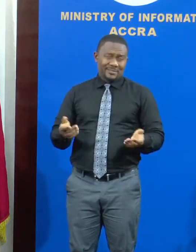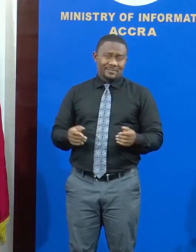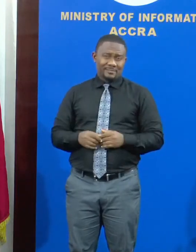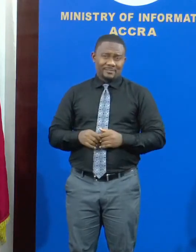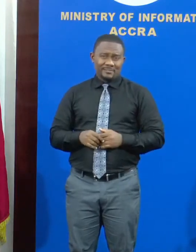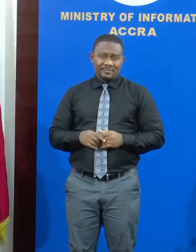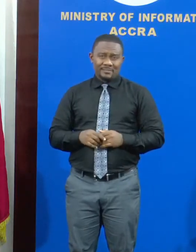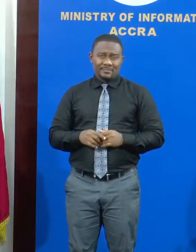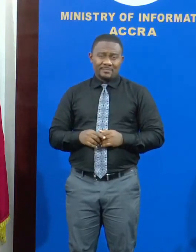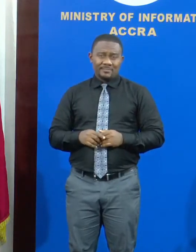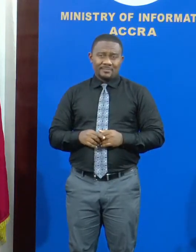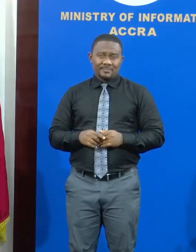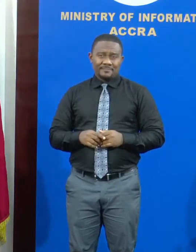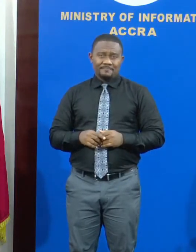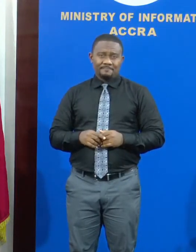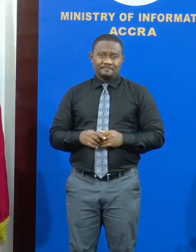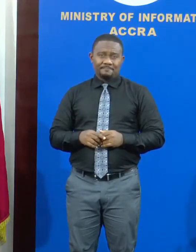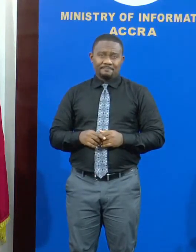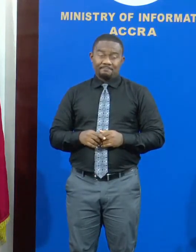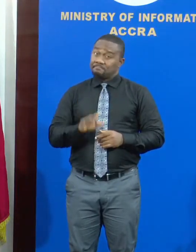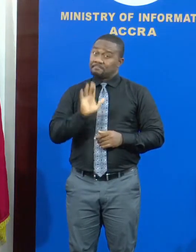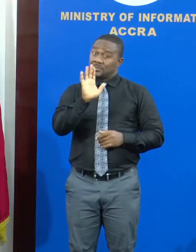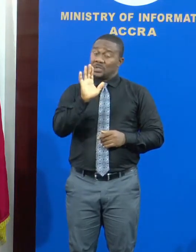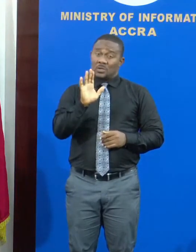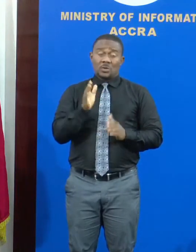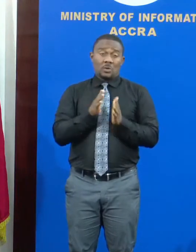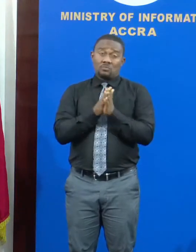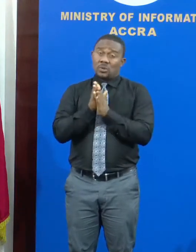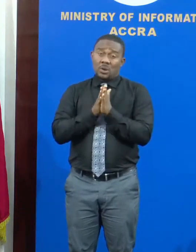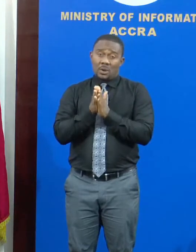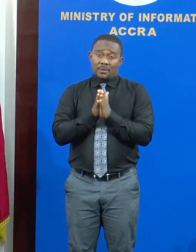and it's in your own interest.